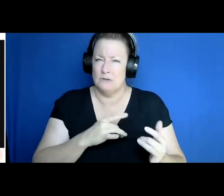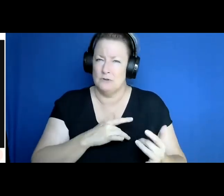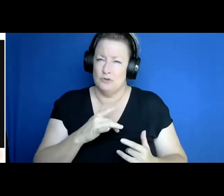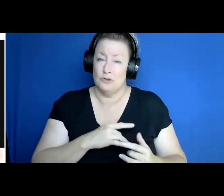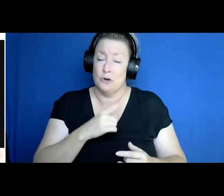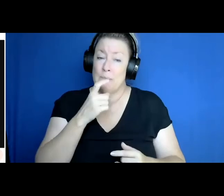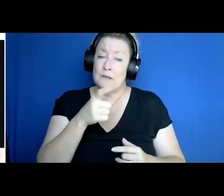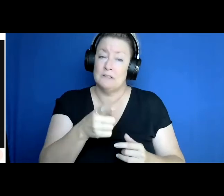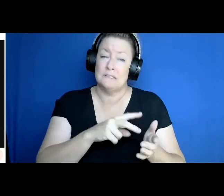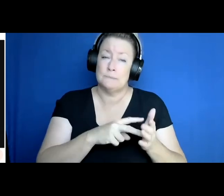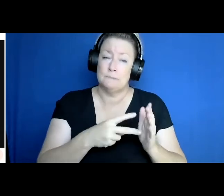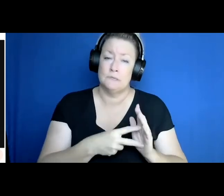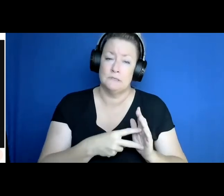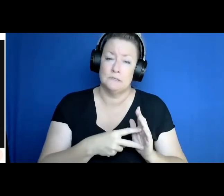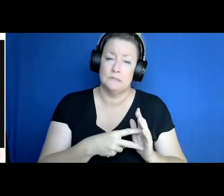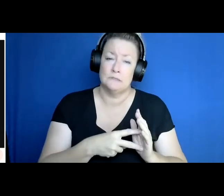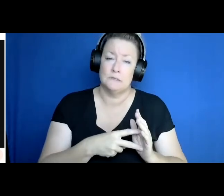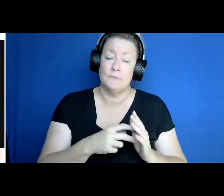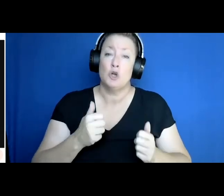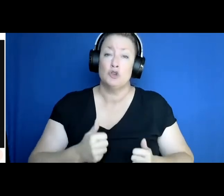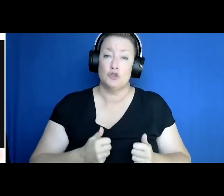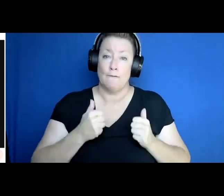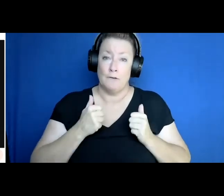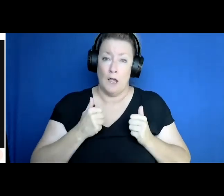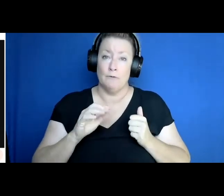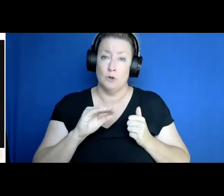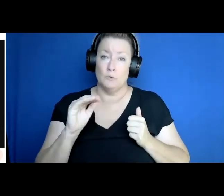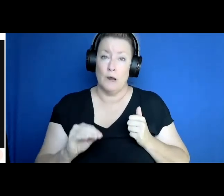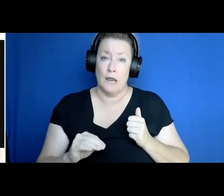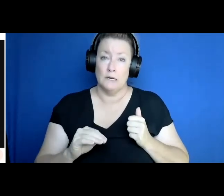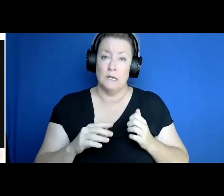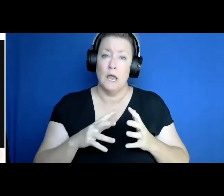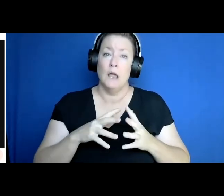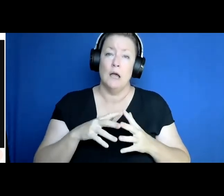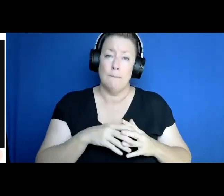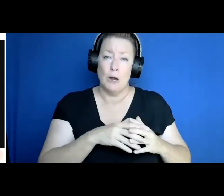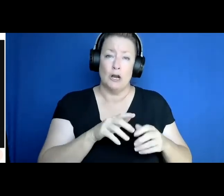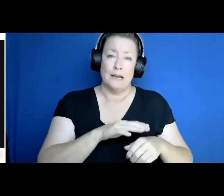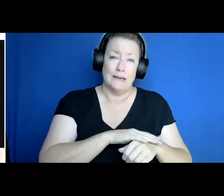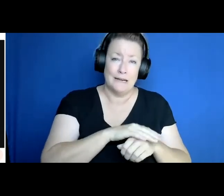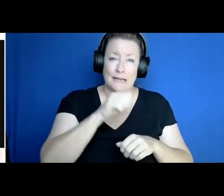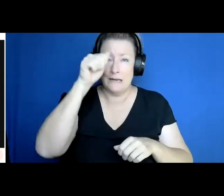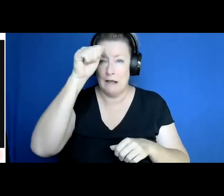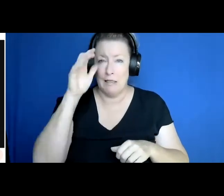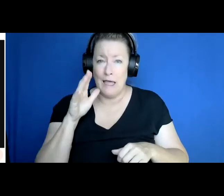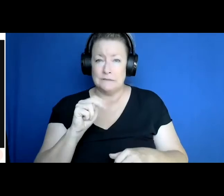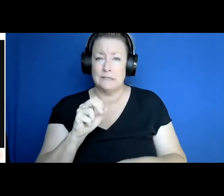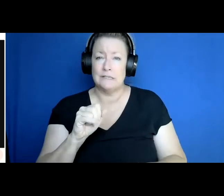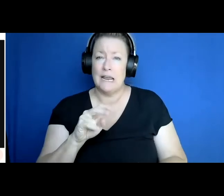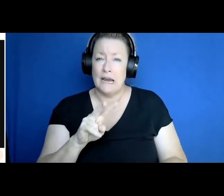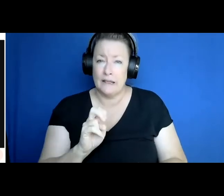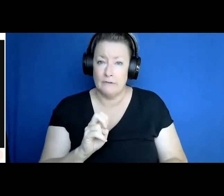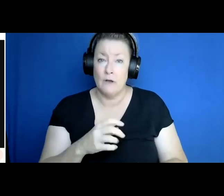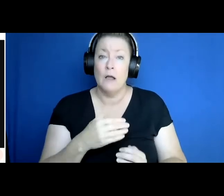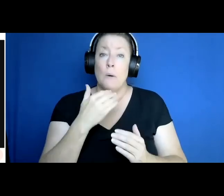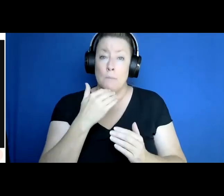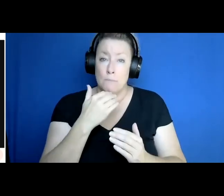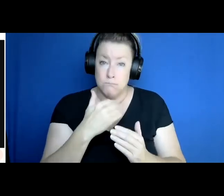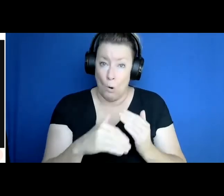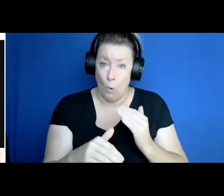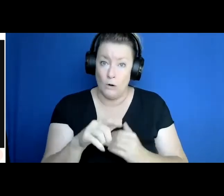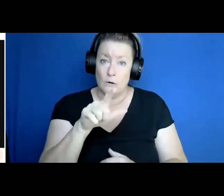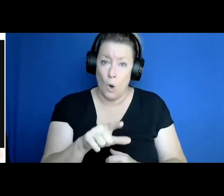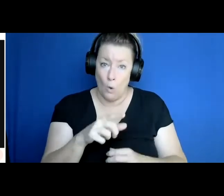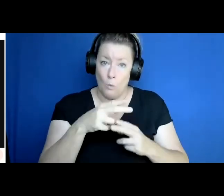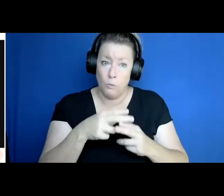that the survival rate of American Indian and Alaska Native babies who are born at a very low birth weight are not